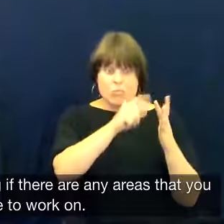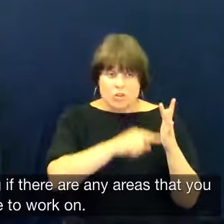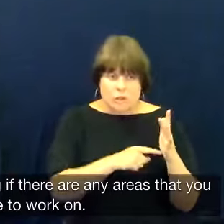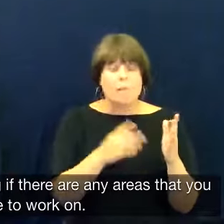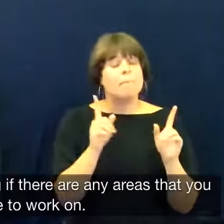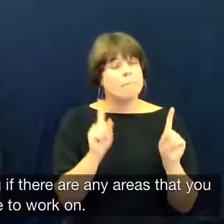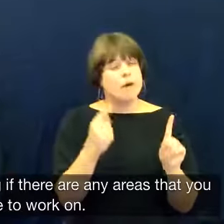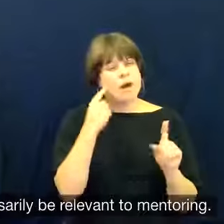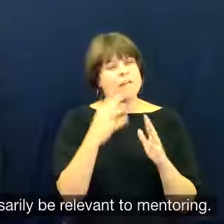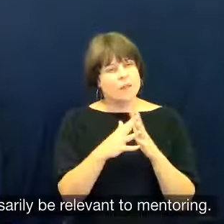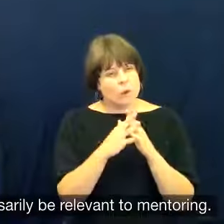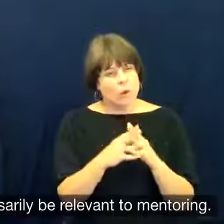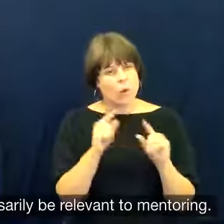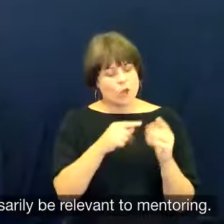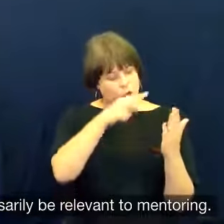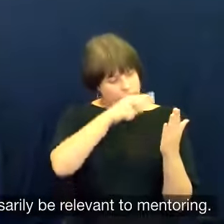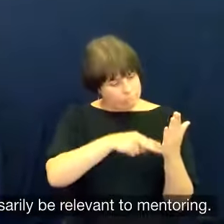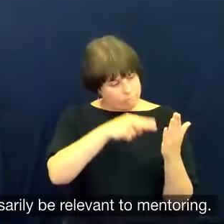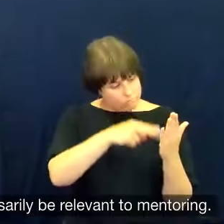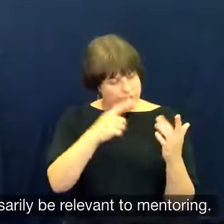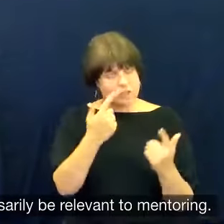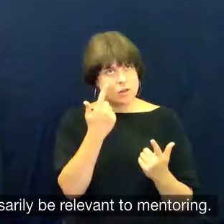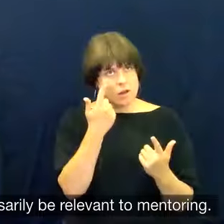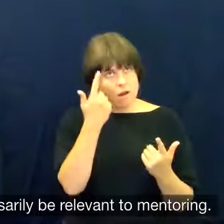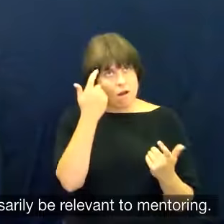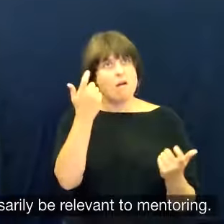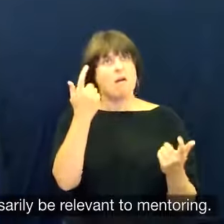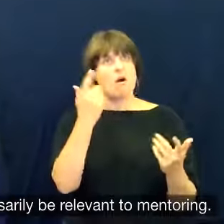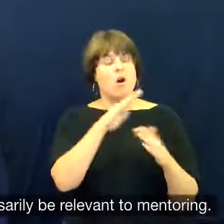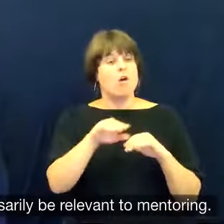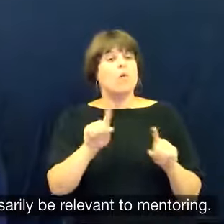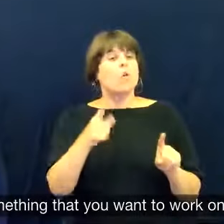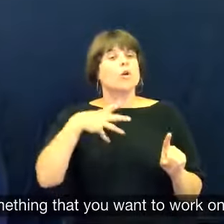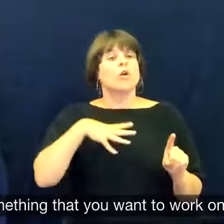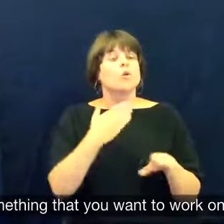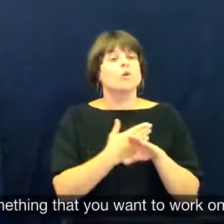if there's something you want to work on. So some of the wellness issues, if